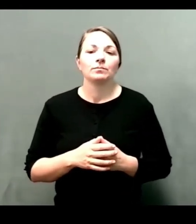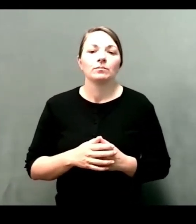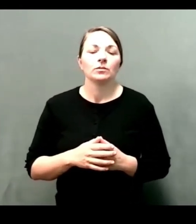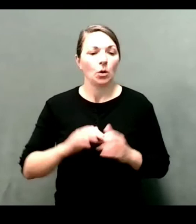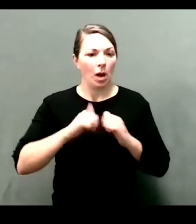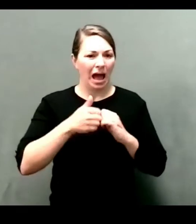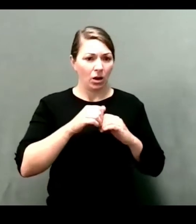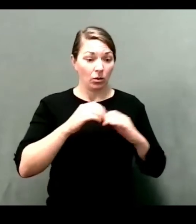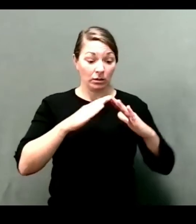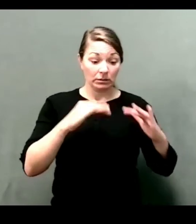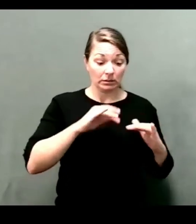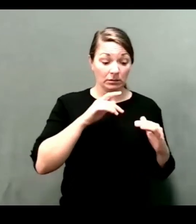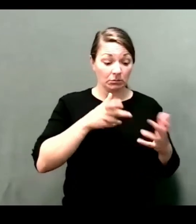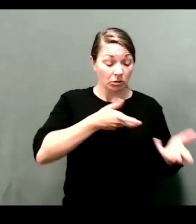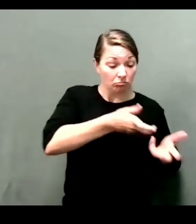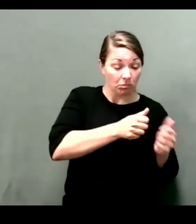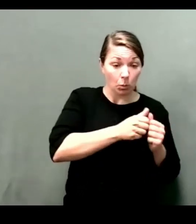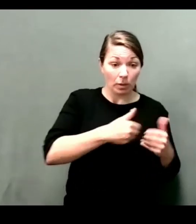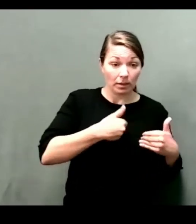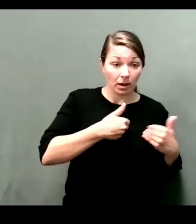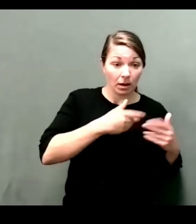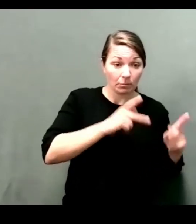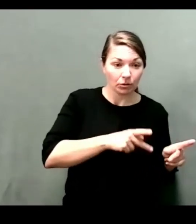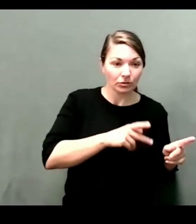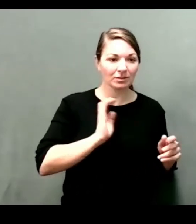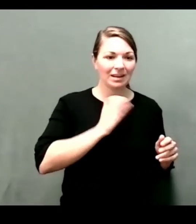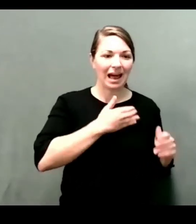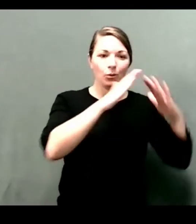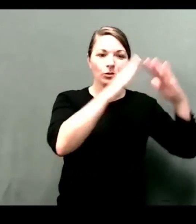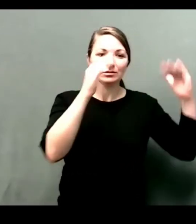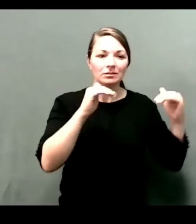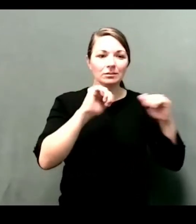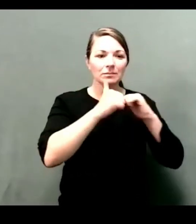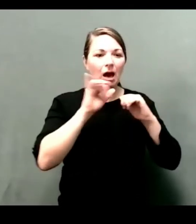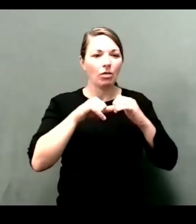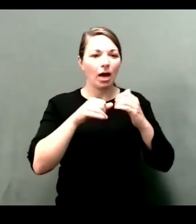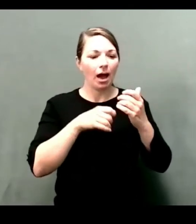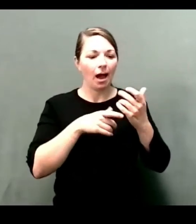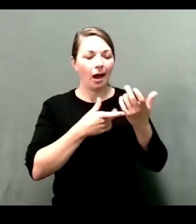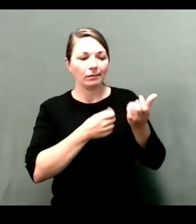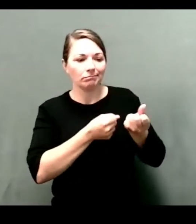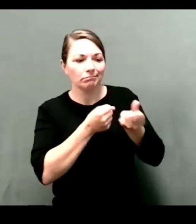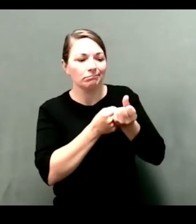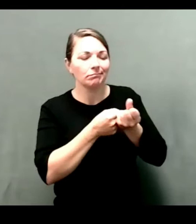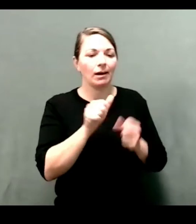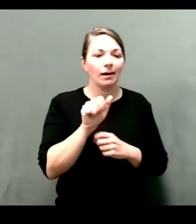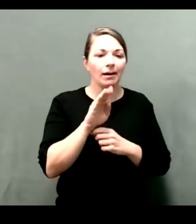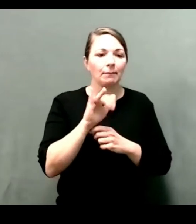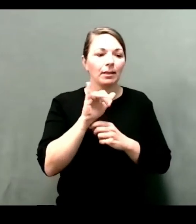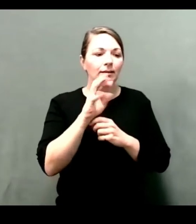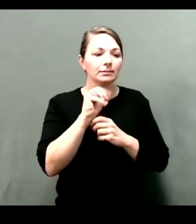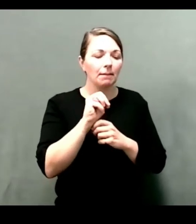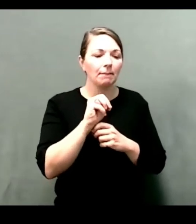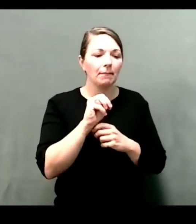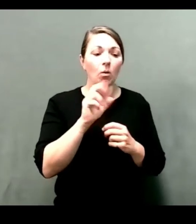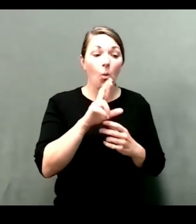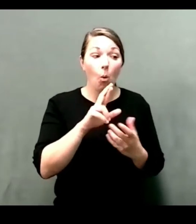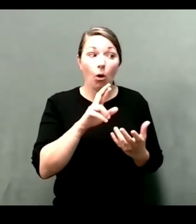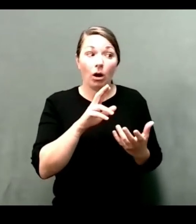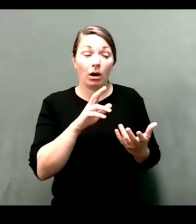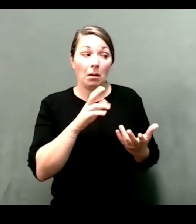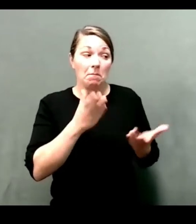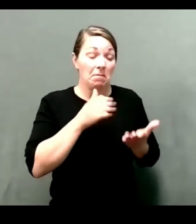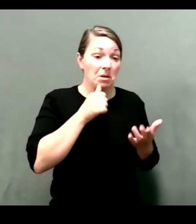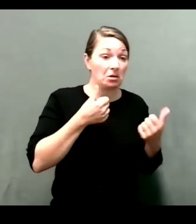with the young person and the family, how did our systems reinforce ableism or possibly unintentionally reinforce